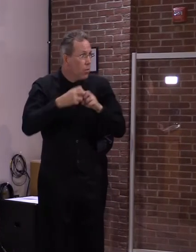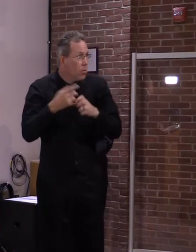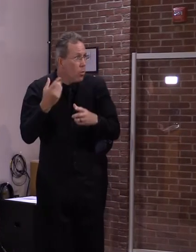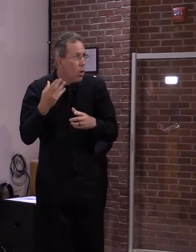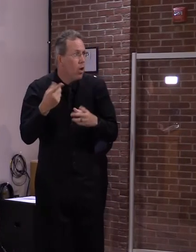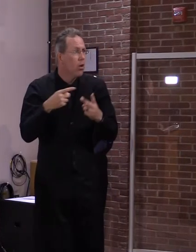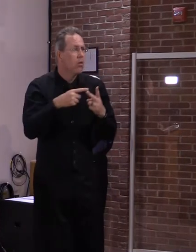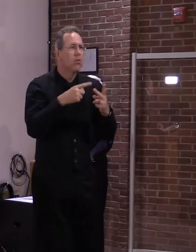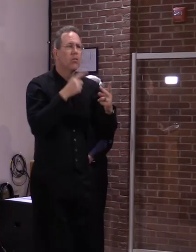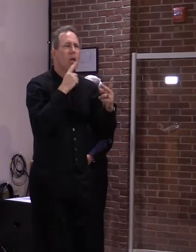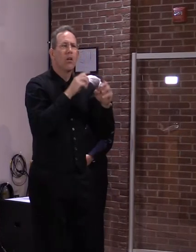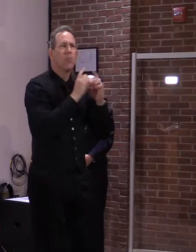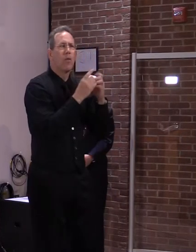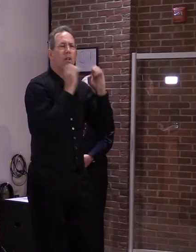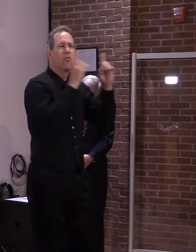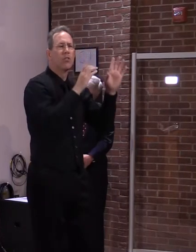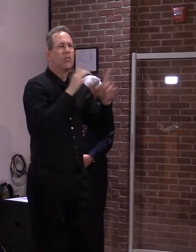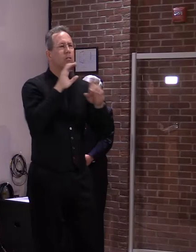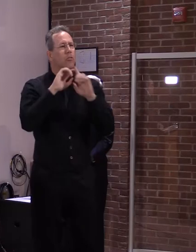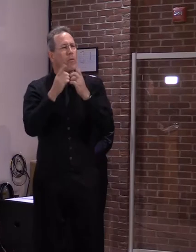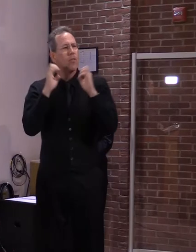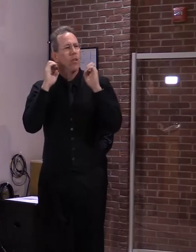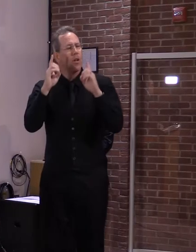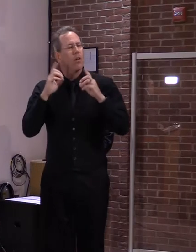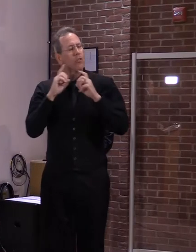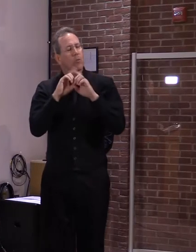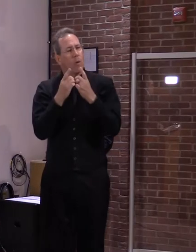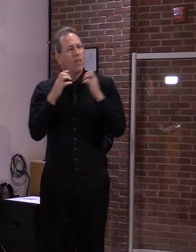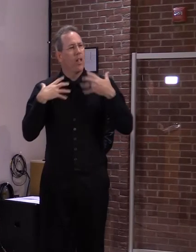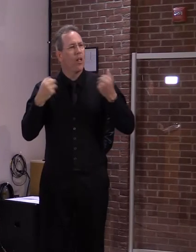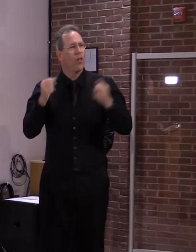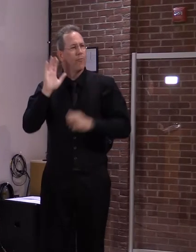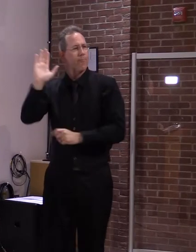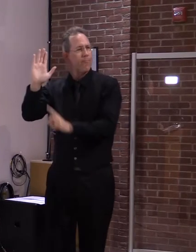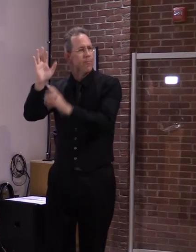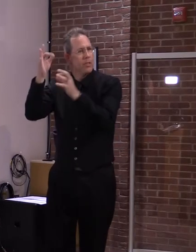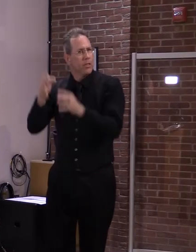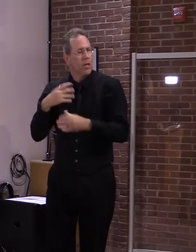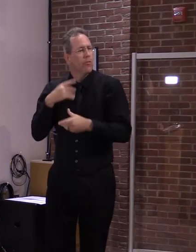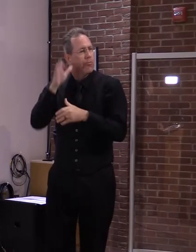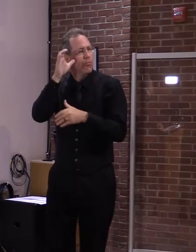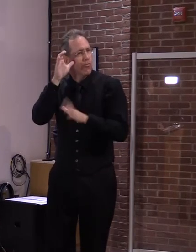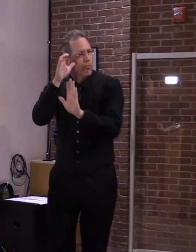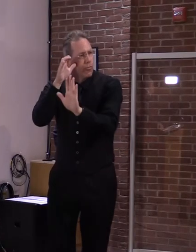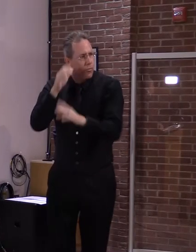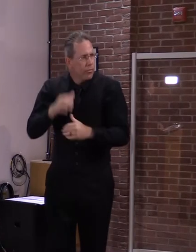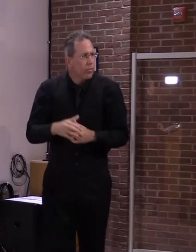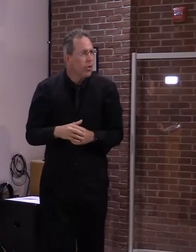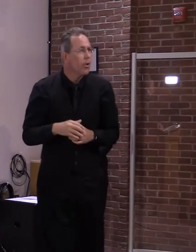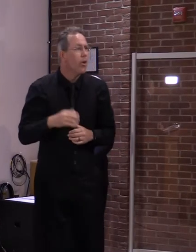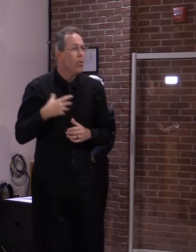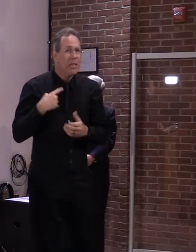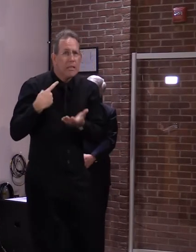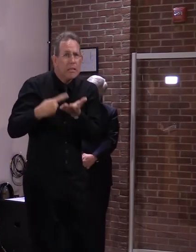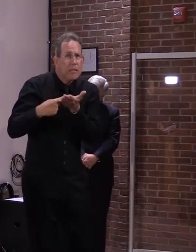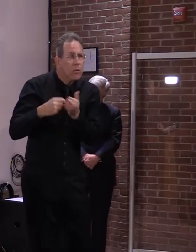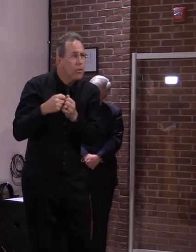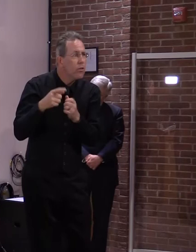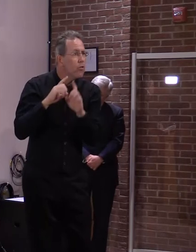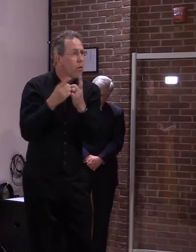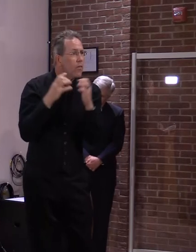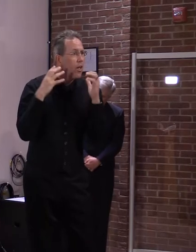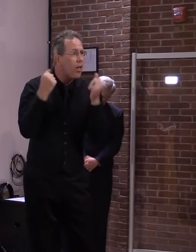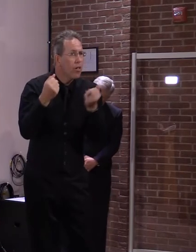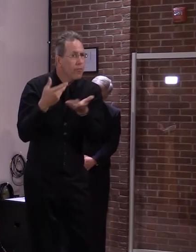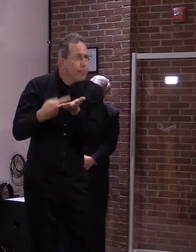And there, my review with Dr. Levine was that largely emanates from CDC guidance as well. So I don't think there's